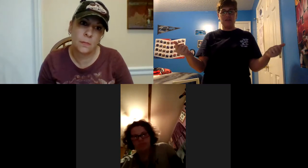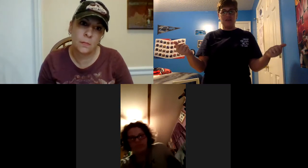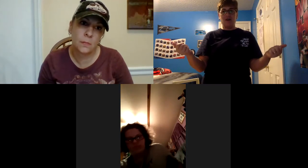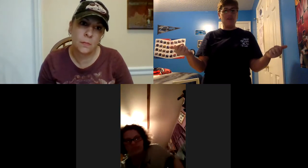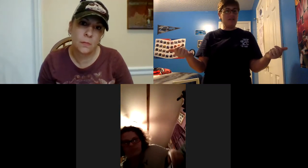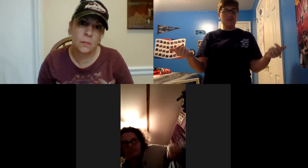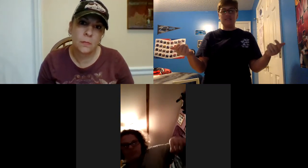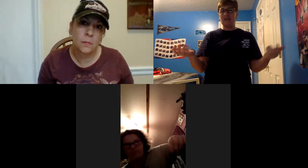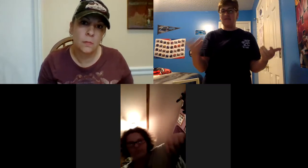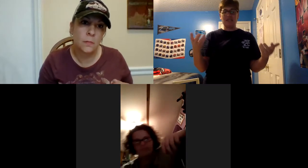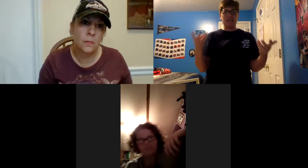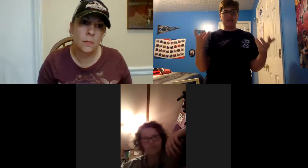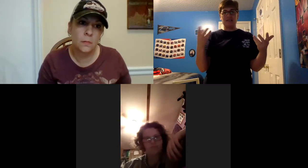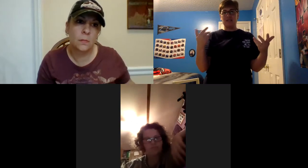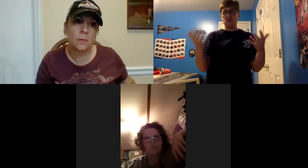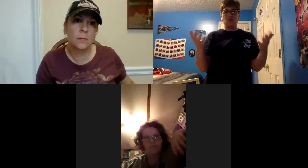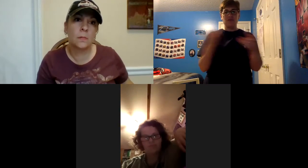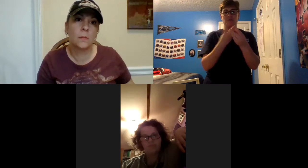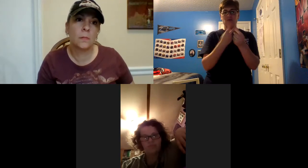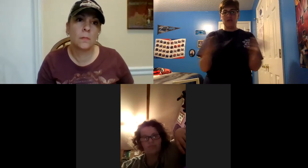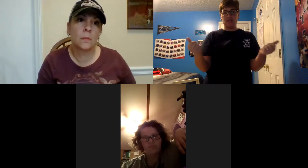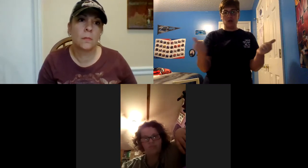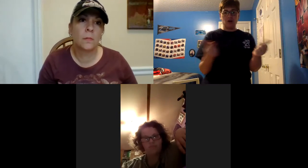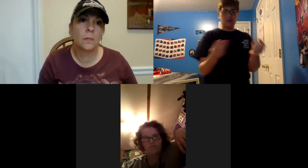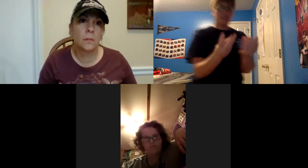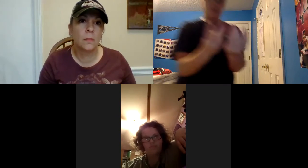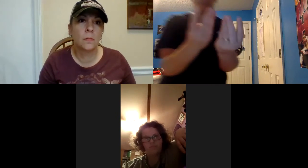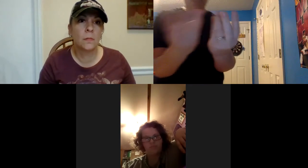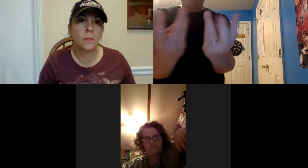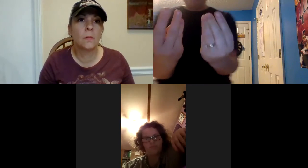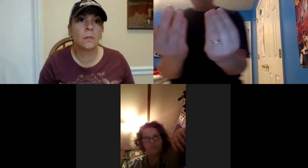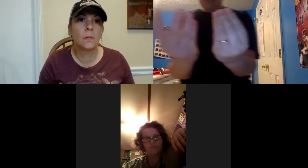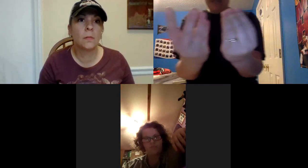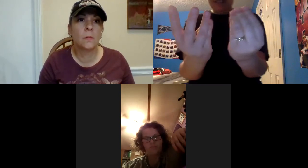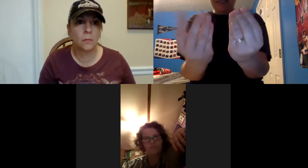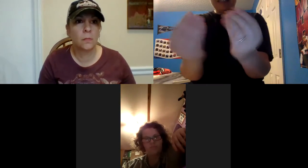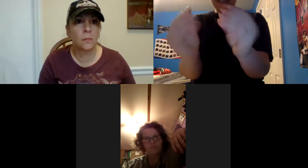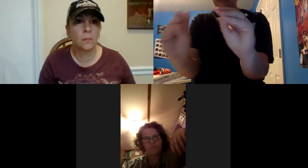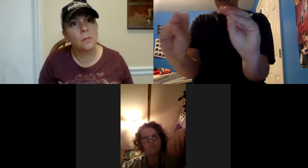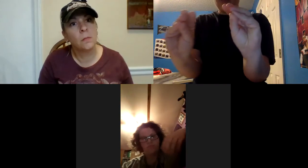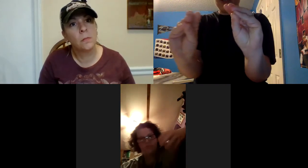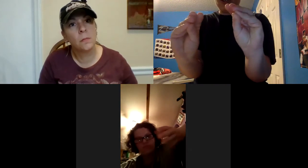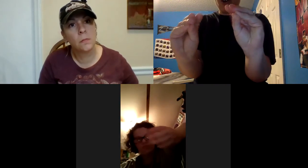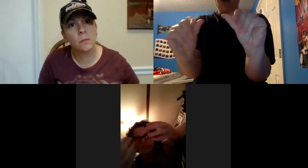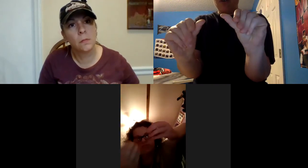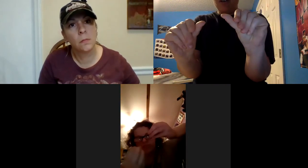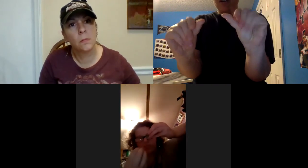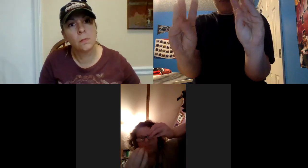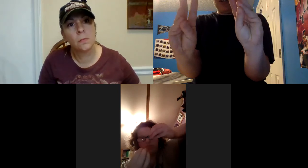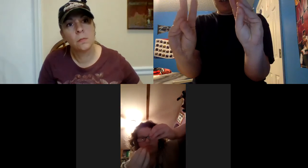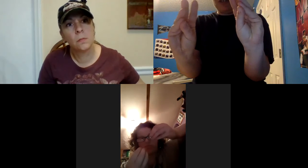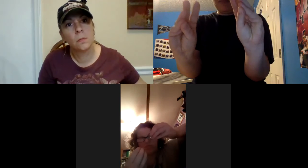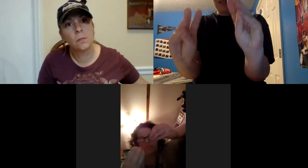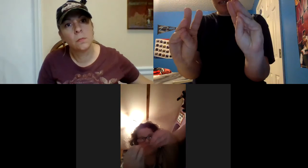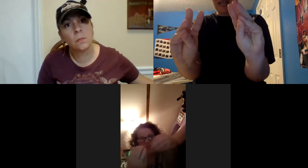the illness, everything that you were feeling before is gone. So it's like, it's kind of hard to show,